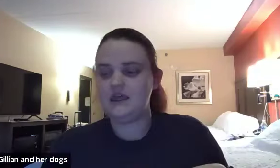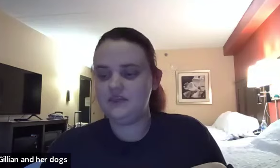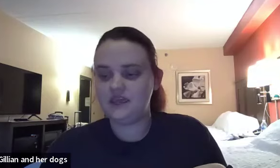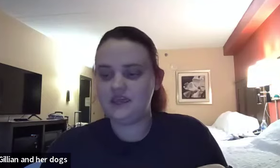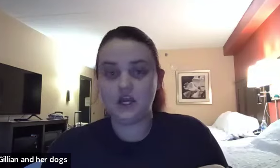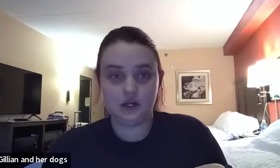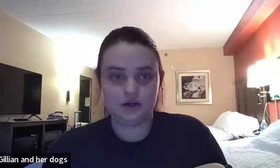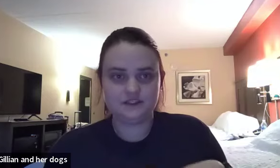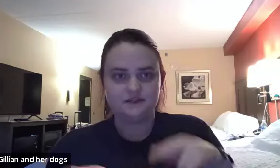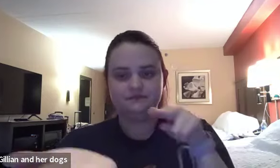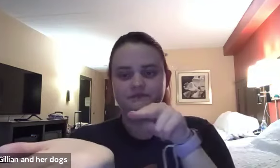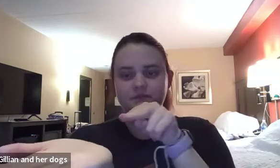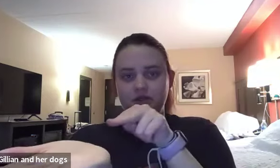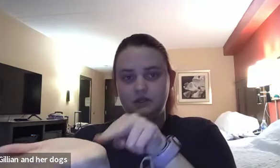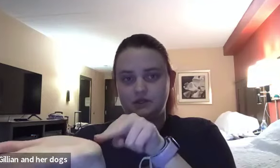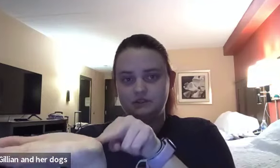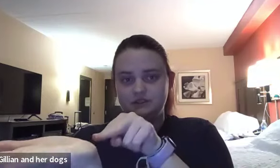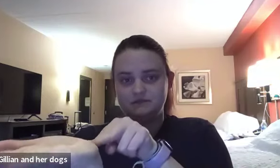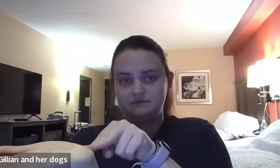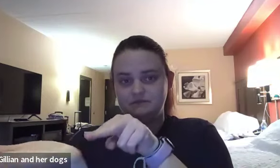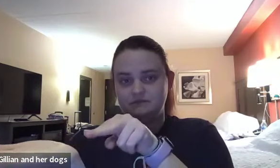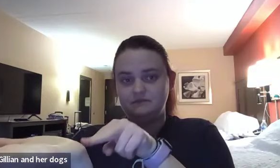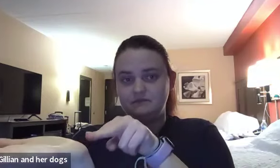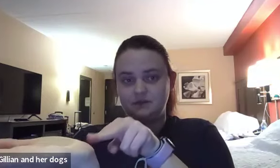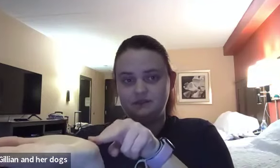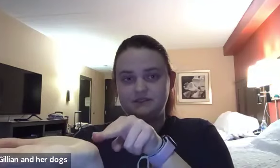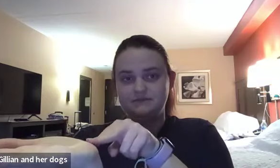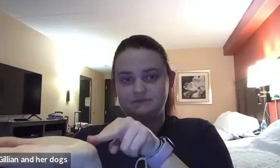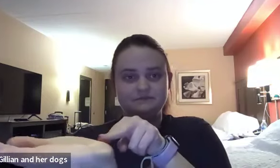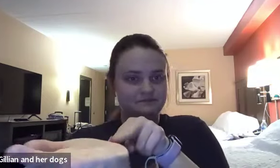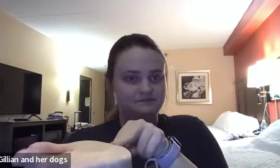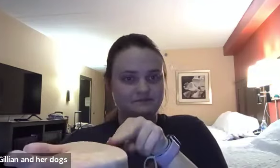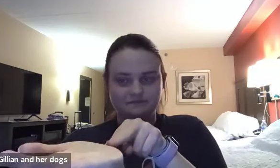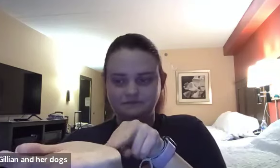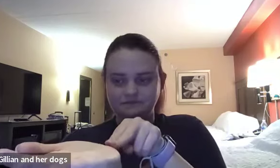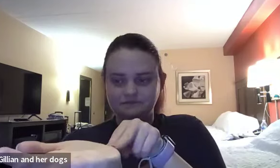And then nurse, nurse, nurse.